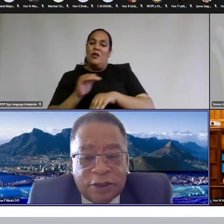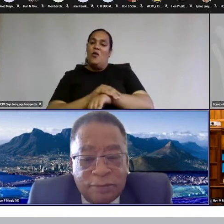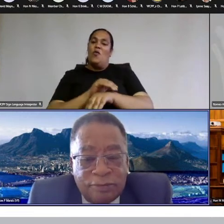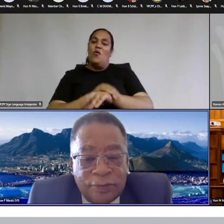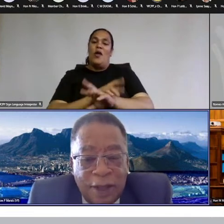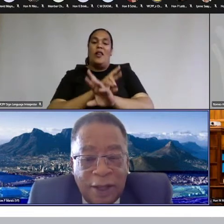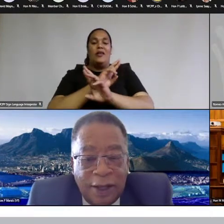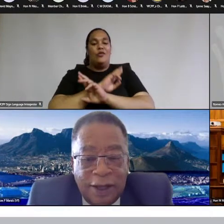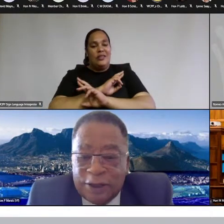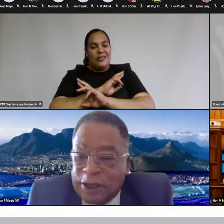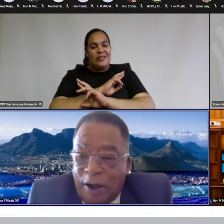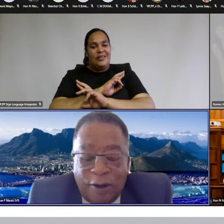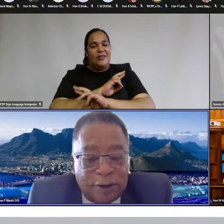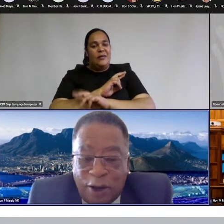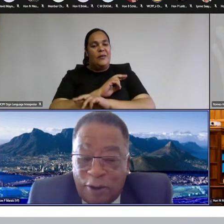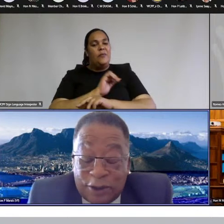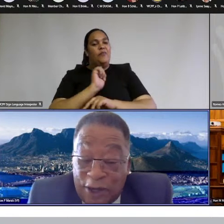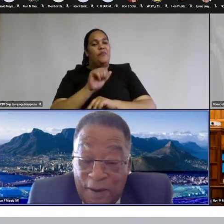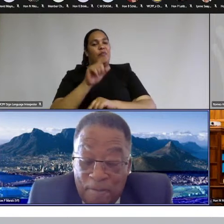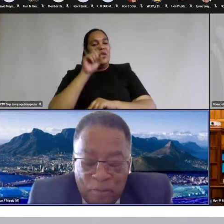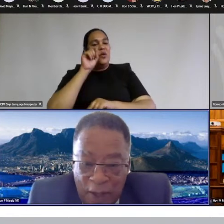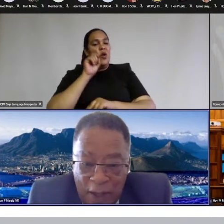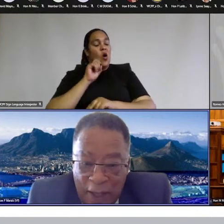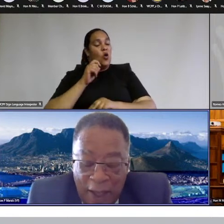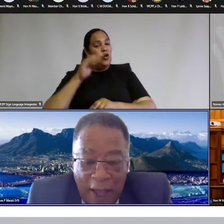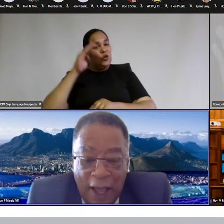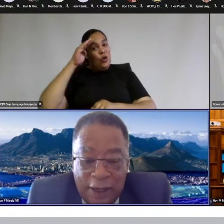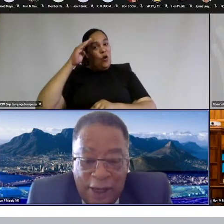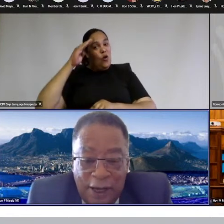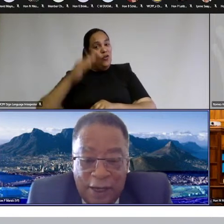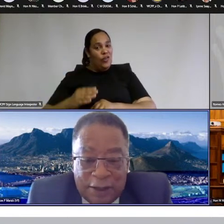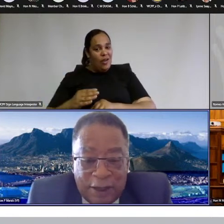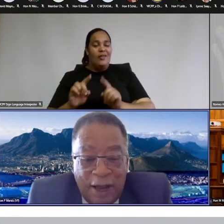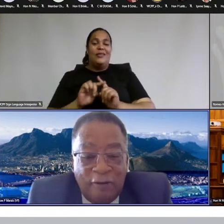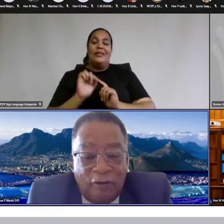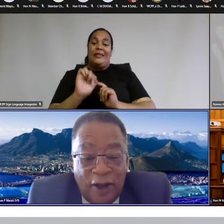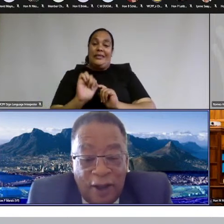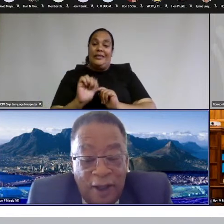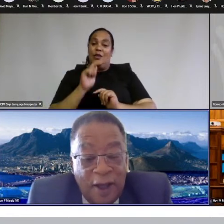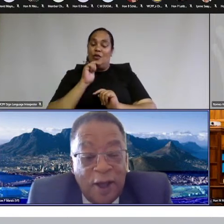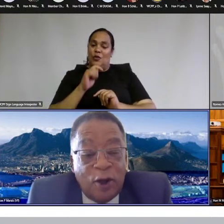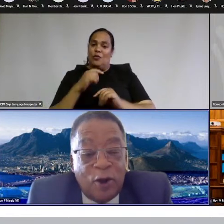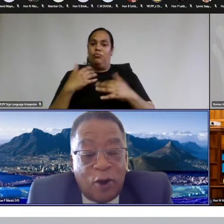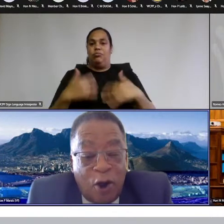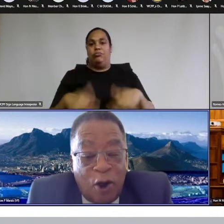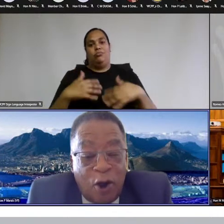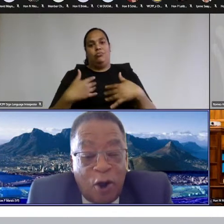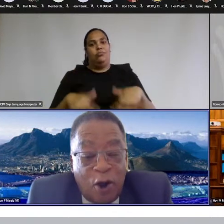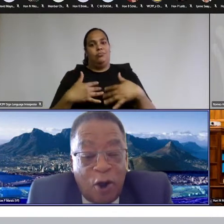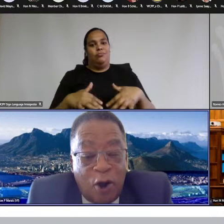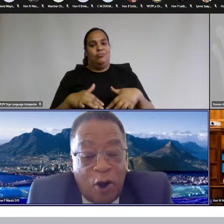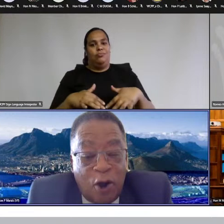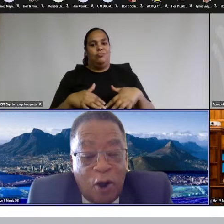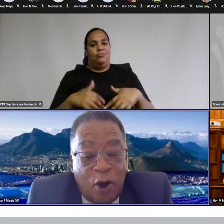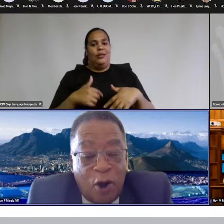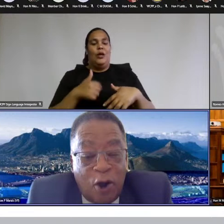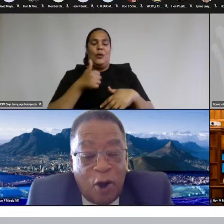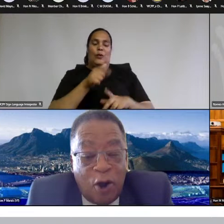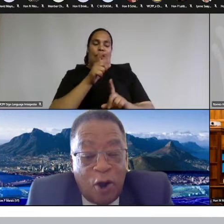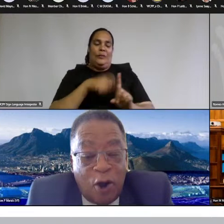well-deserved rest. He's an old soldier, and he is a very good